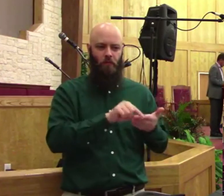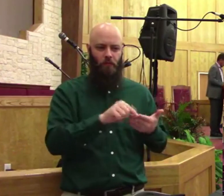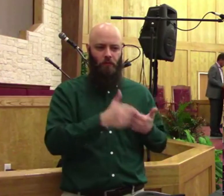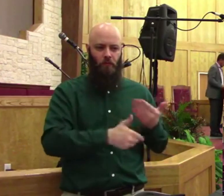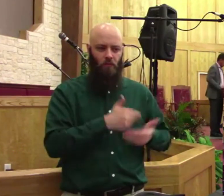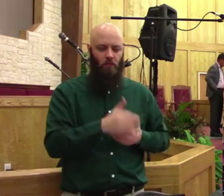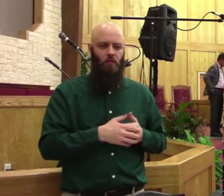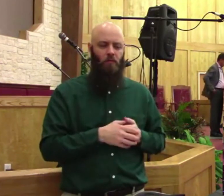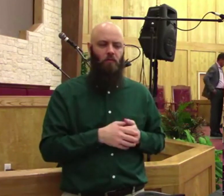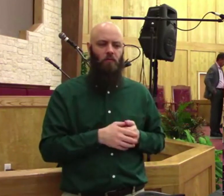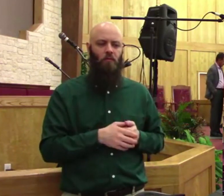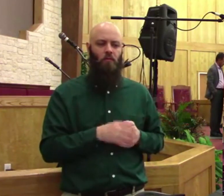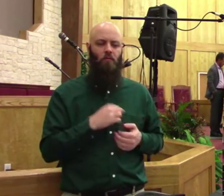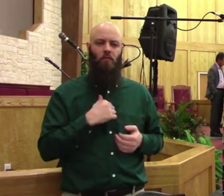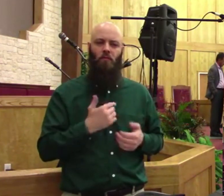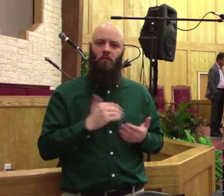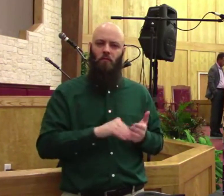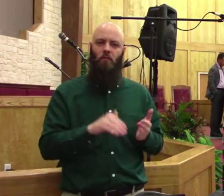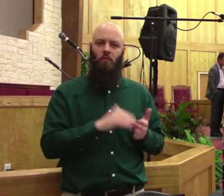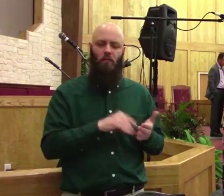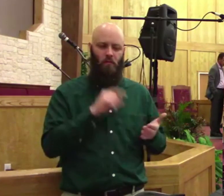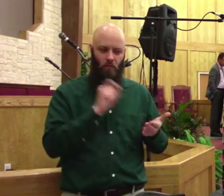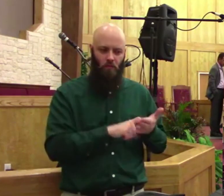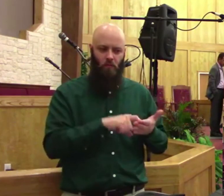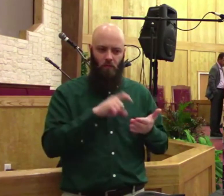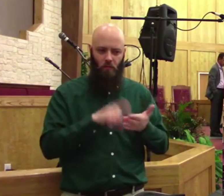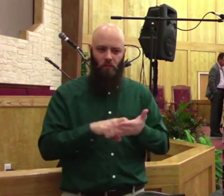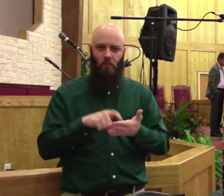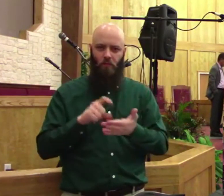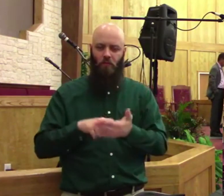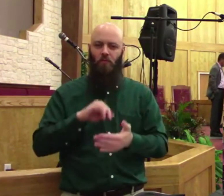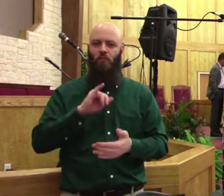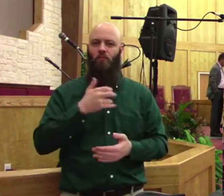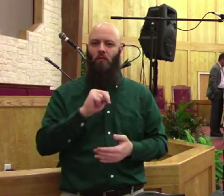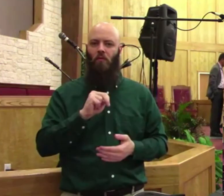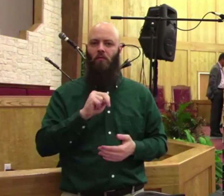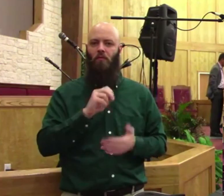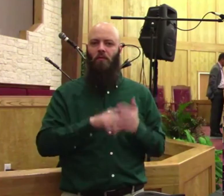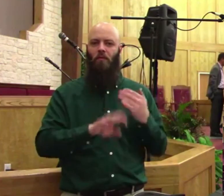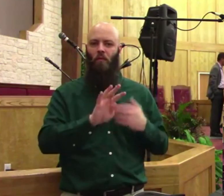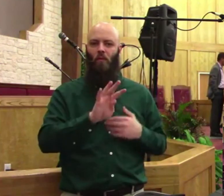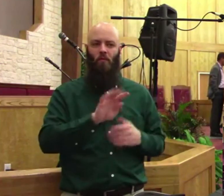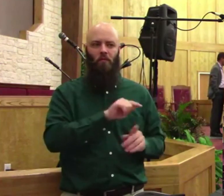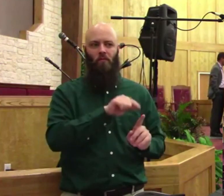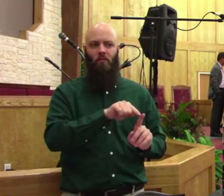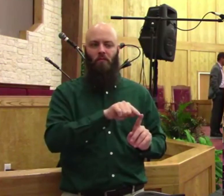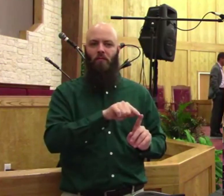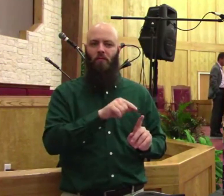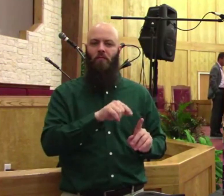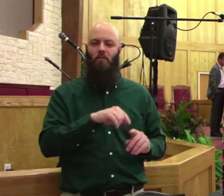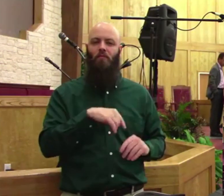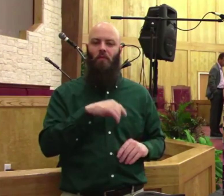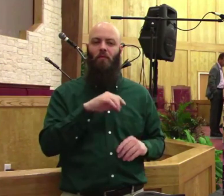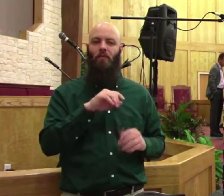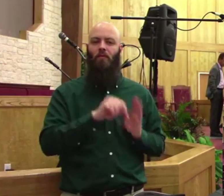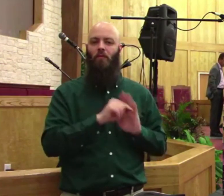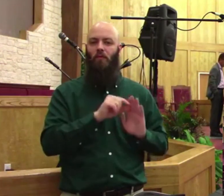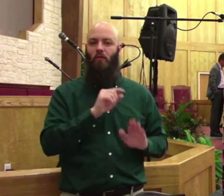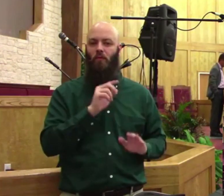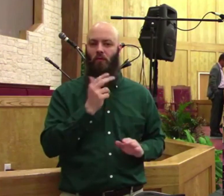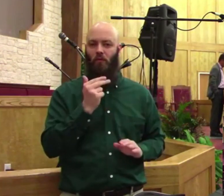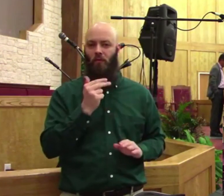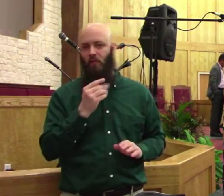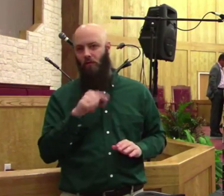and this keeps coming back to me, John chapter 4, verse 13 through